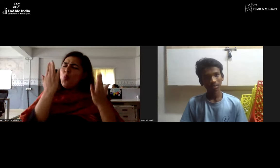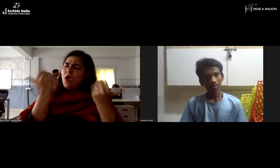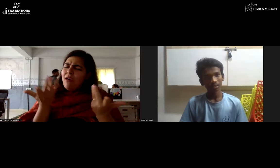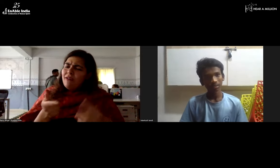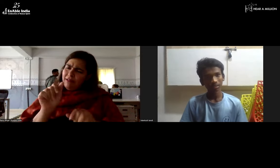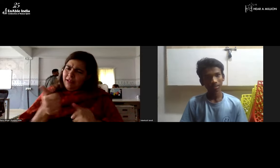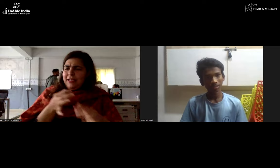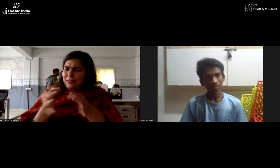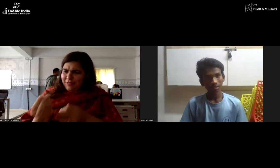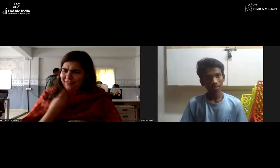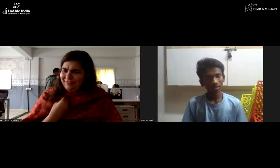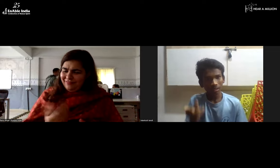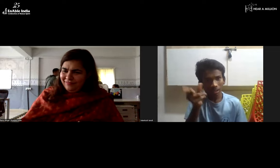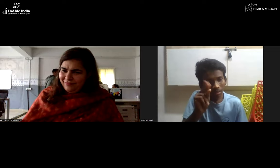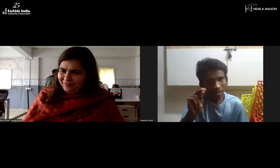Yes.